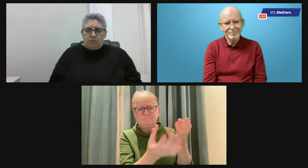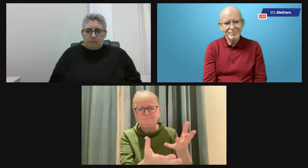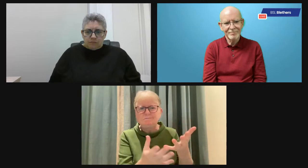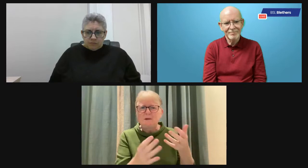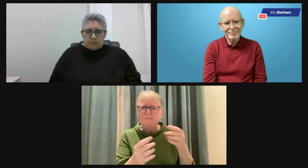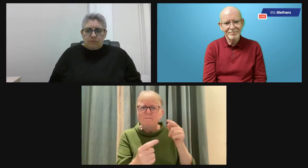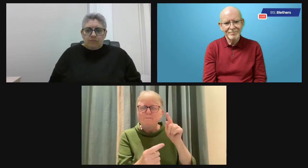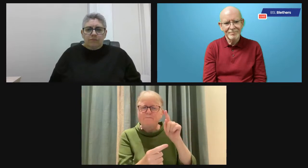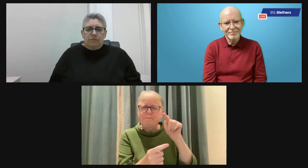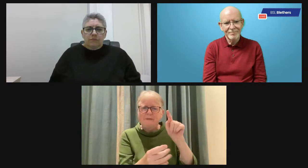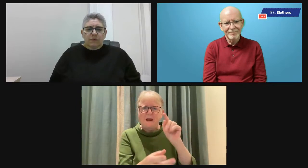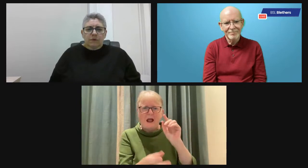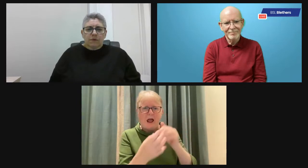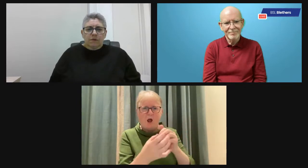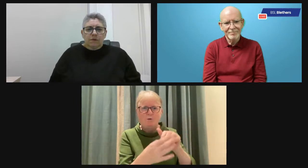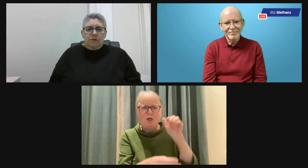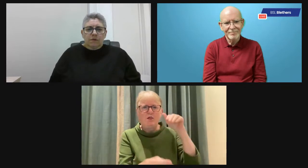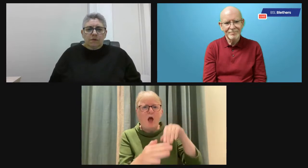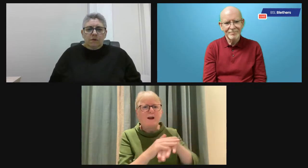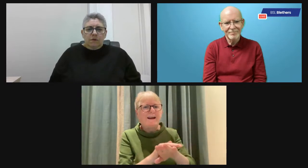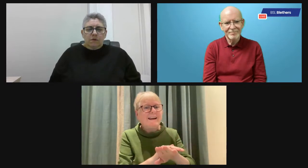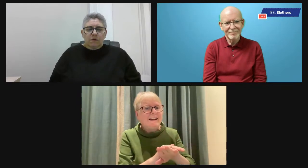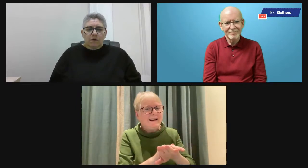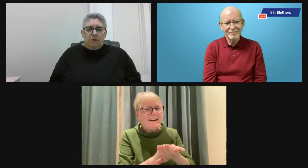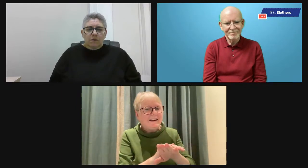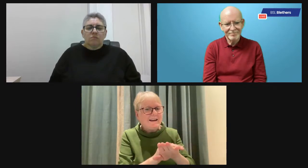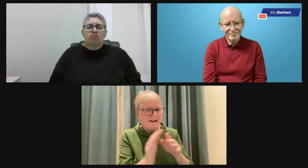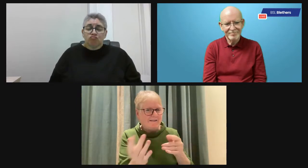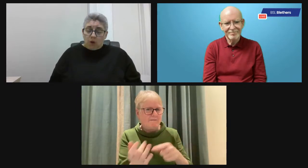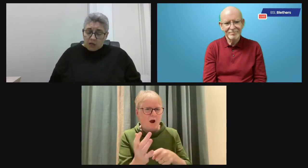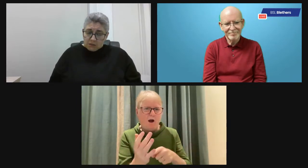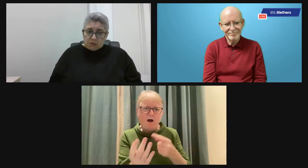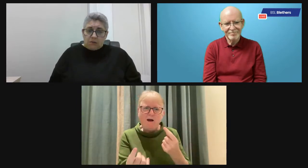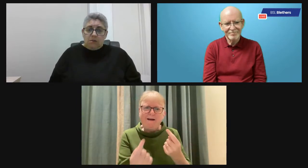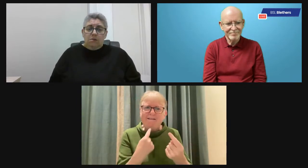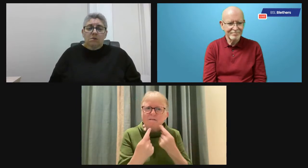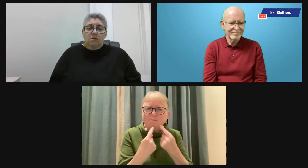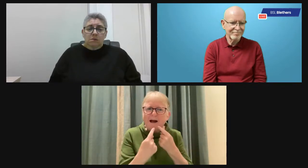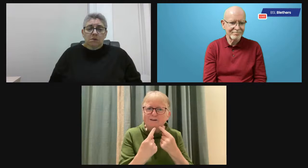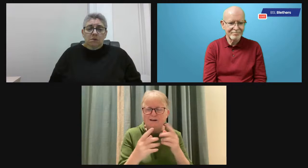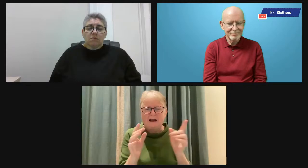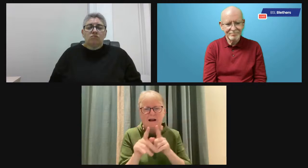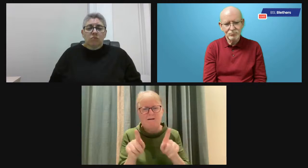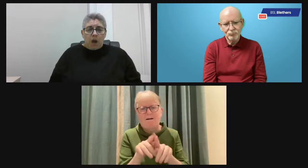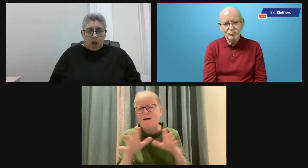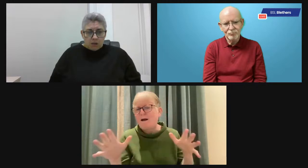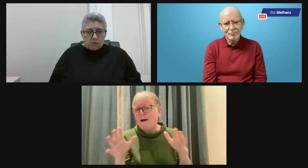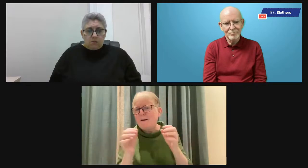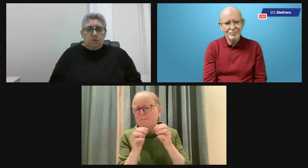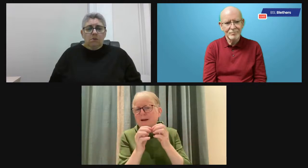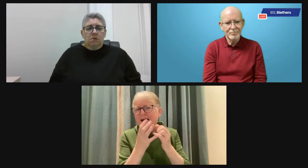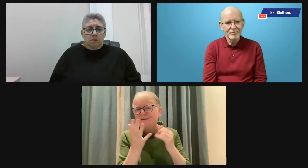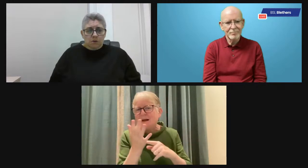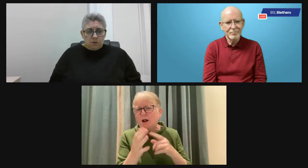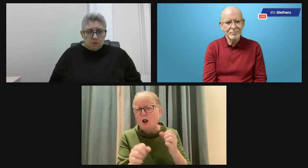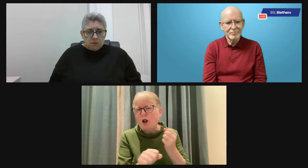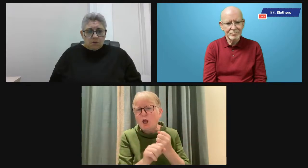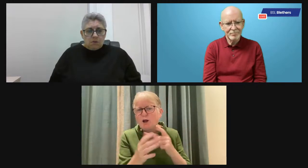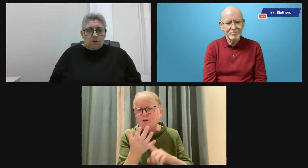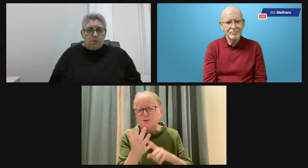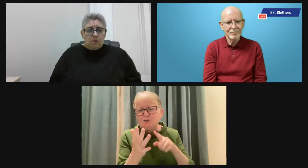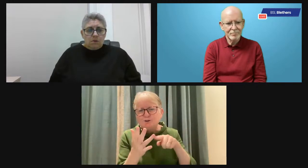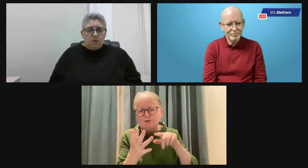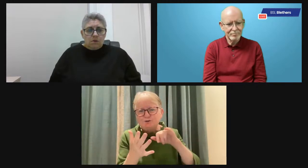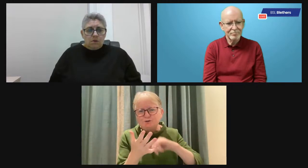of ABSLTA, which is on the website there. But there's also kind of, how to log in. If you log in, you get all kinds